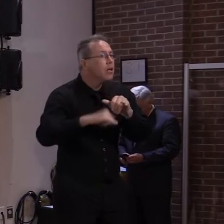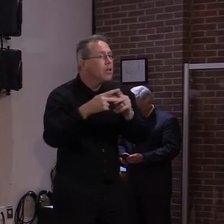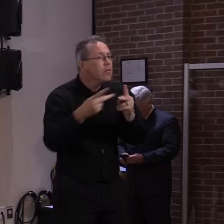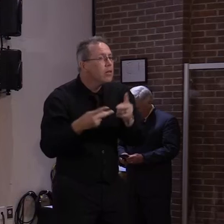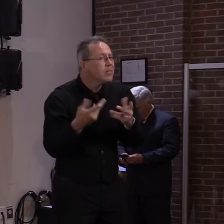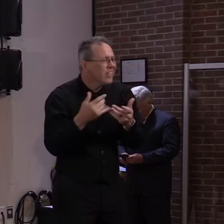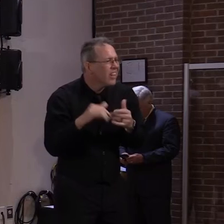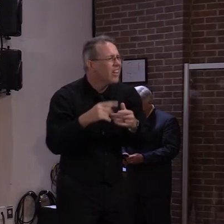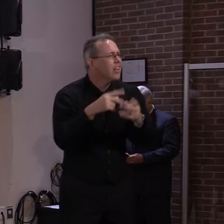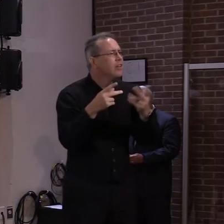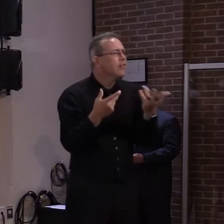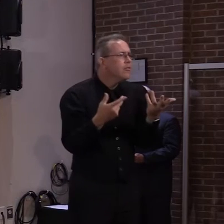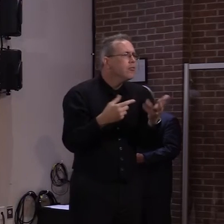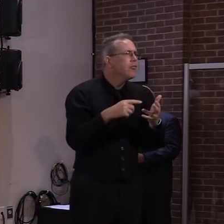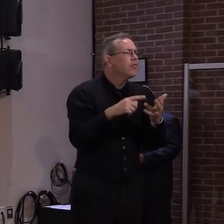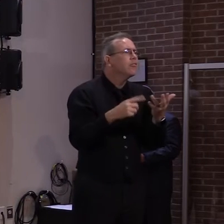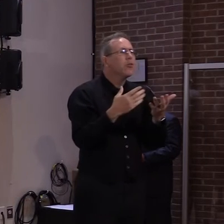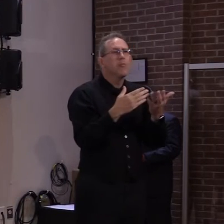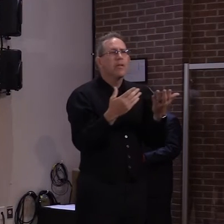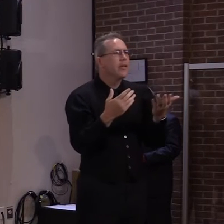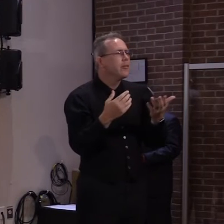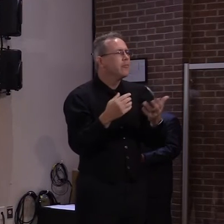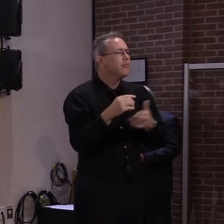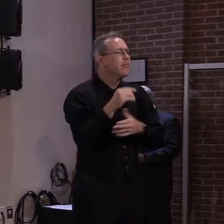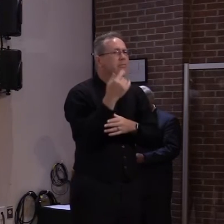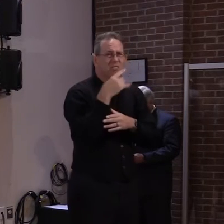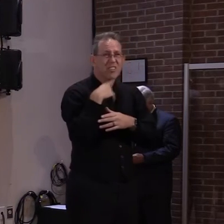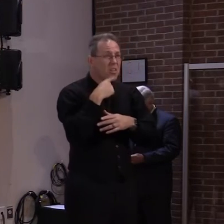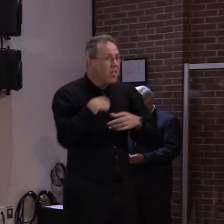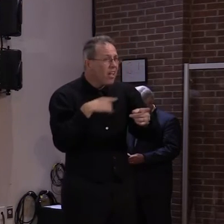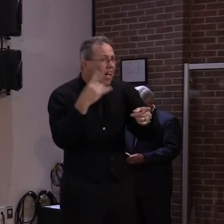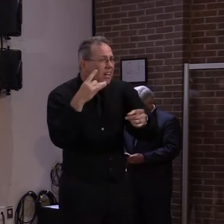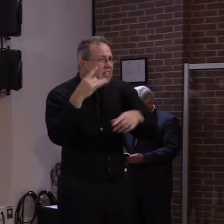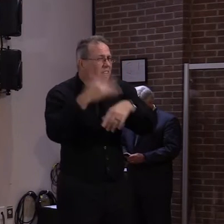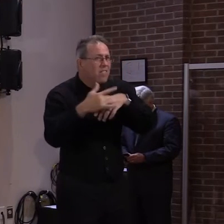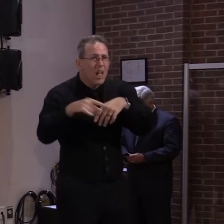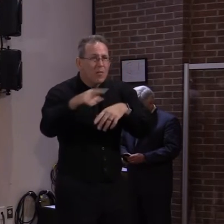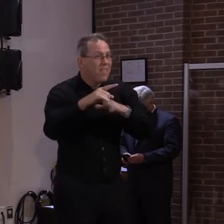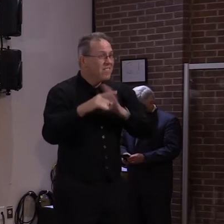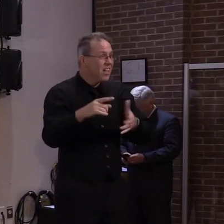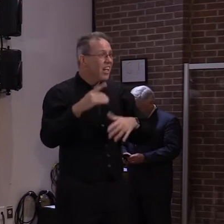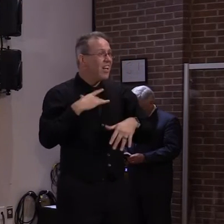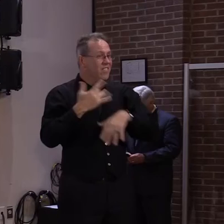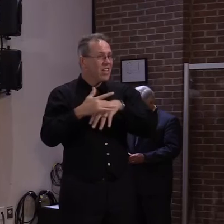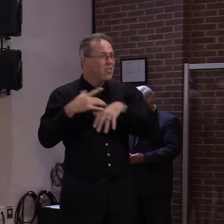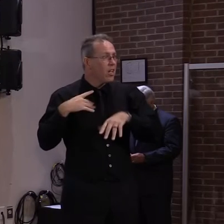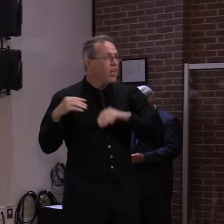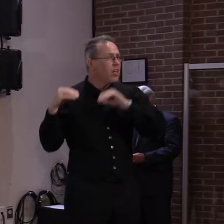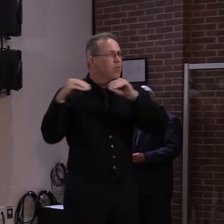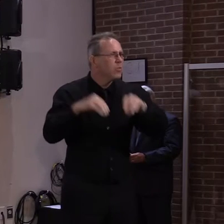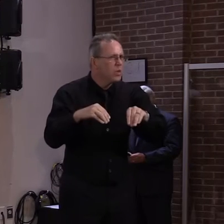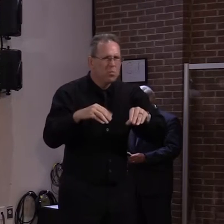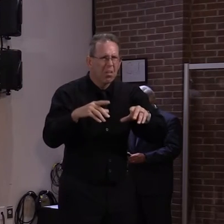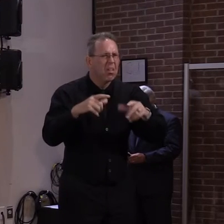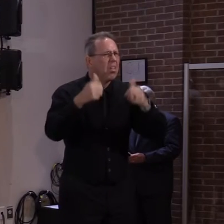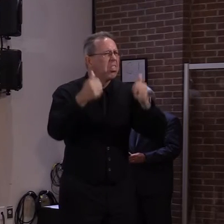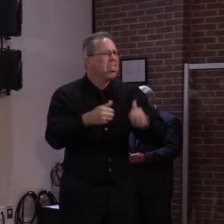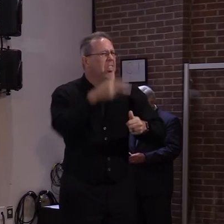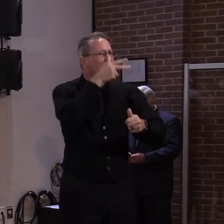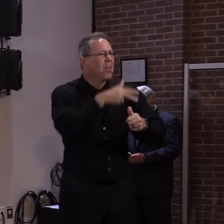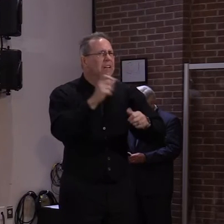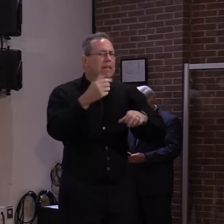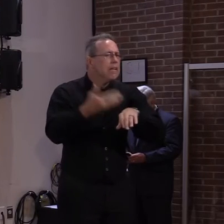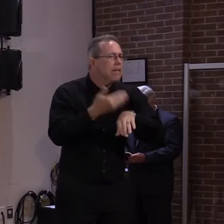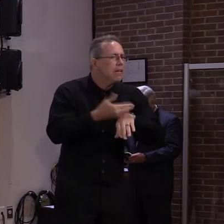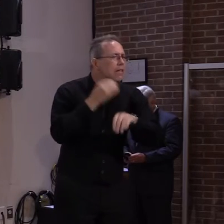but that doesn't mean it's in where it should be, and it doesn't mean it's acceptable and affordable. So